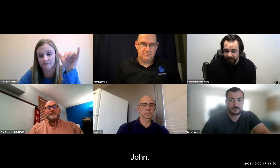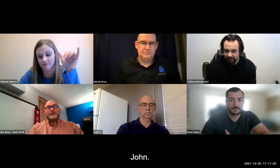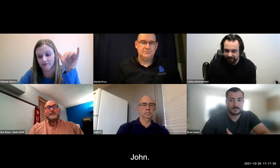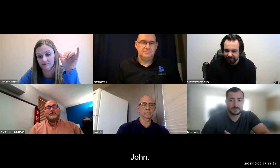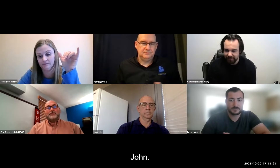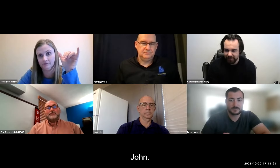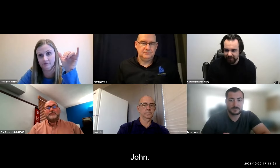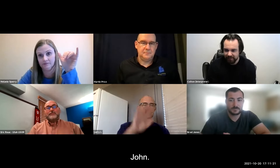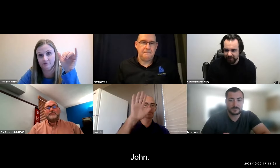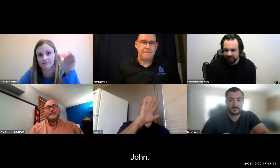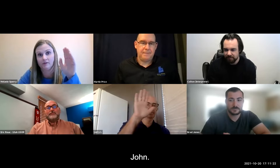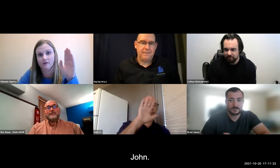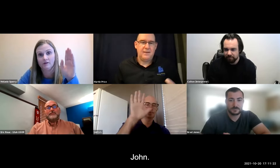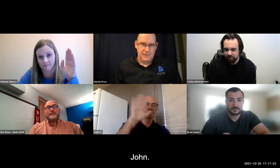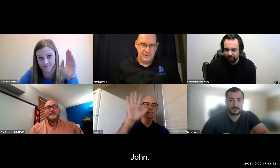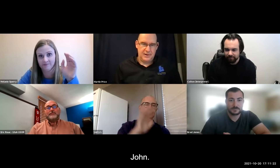Larry.